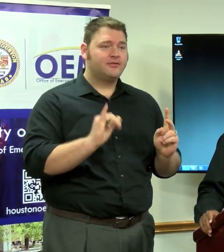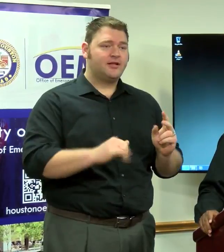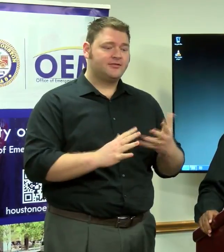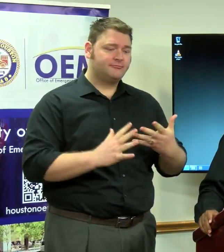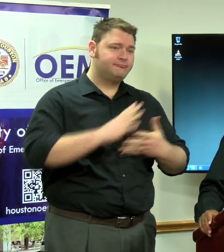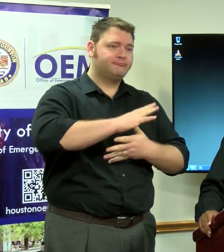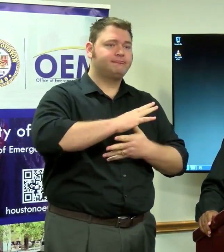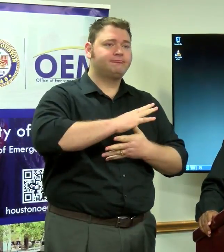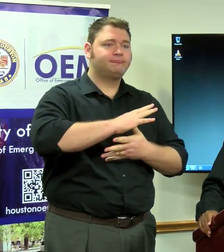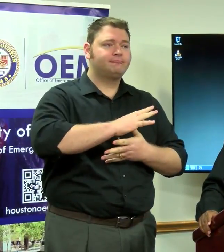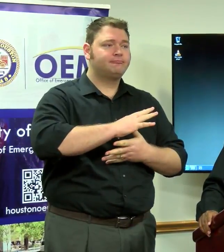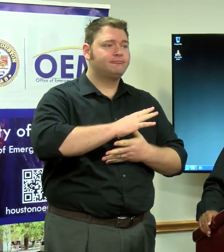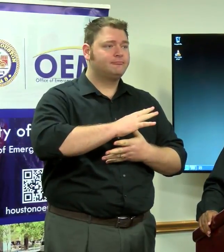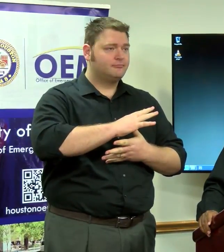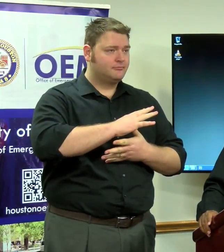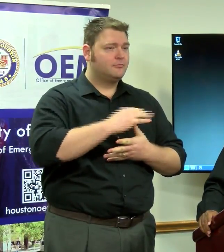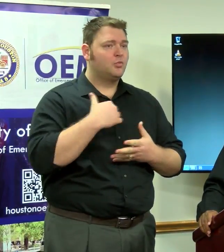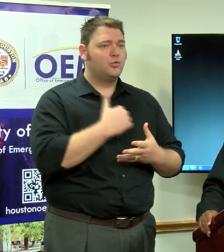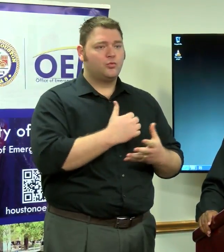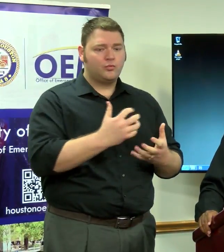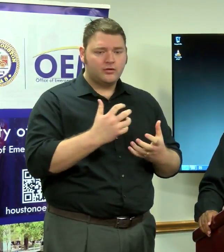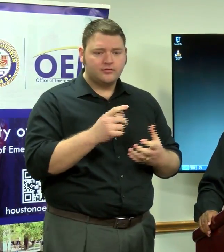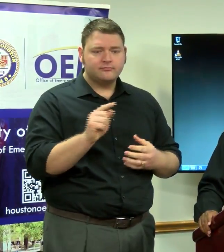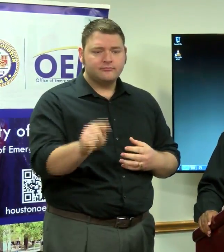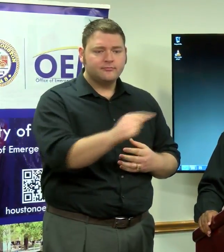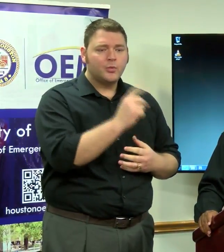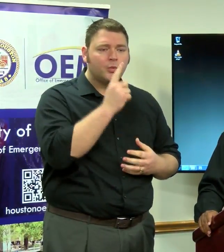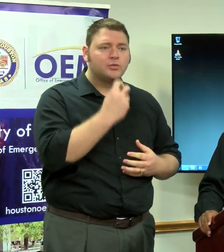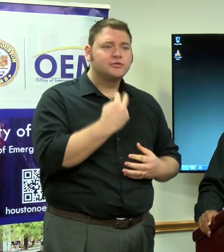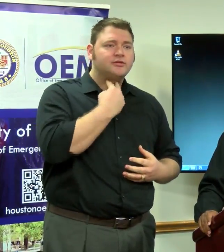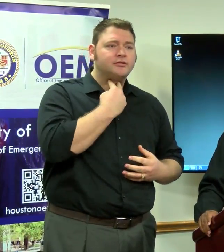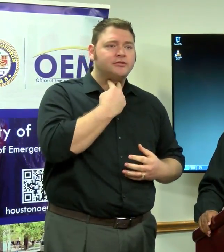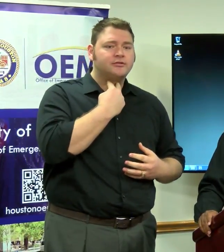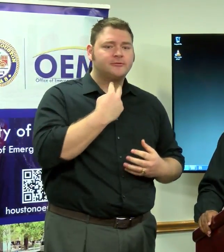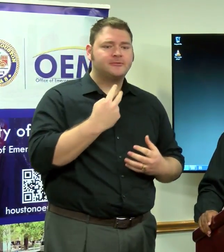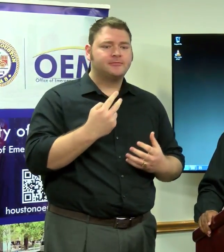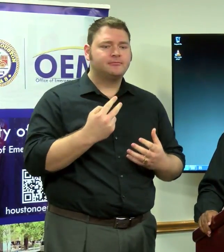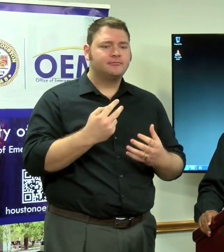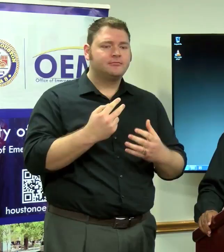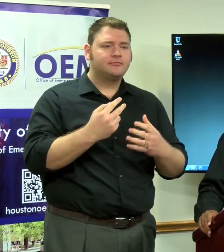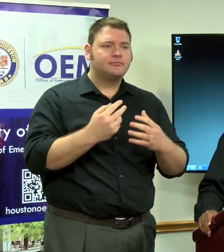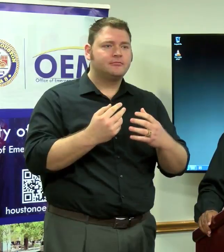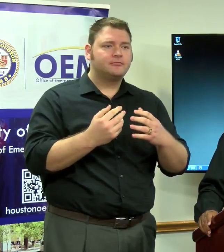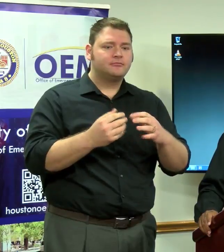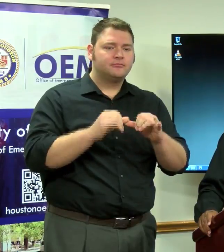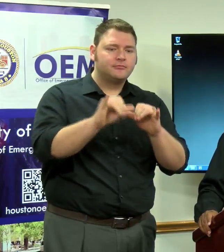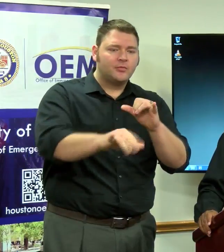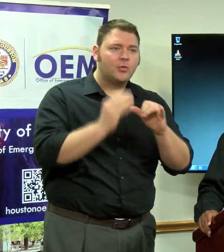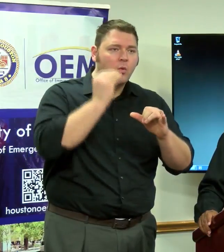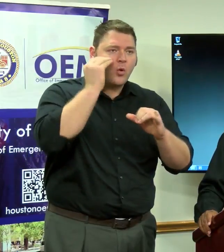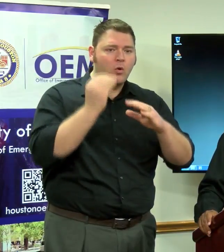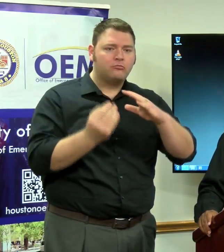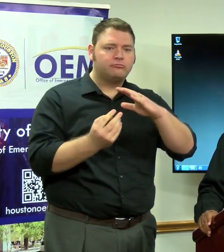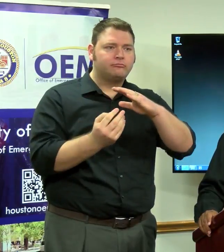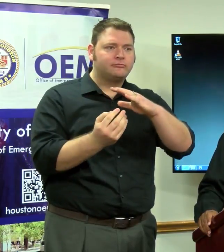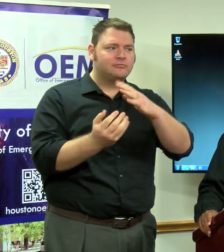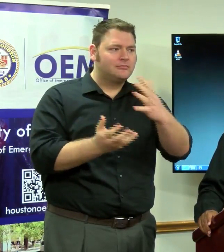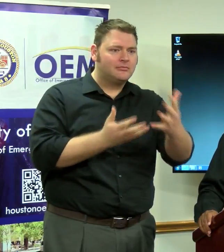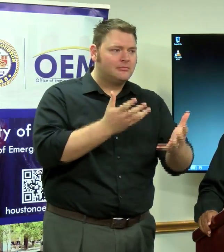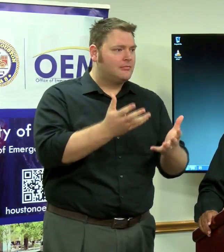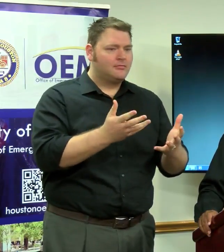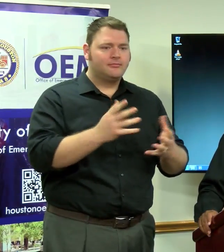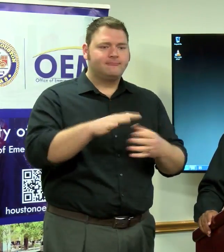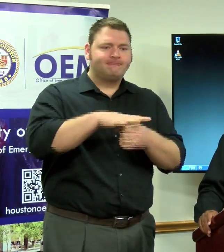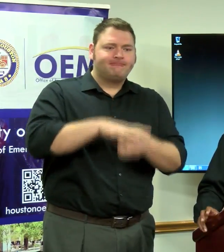one priority, is getting to the people in the city of Houston who may remain in their homes in stressful situations, and we want to get